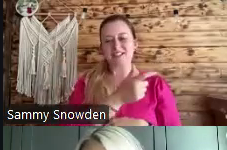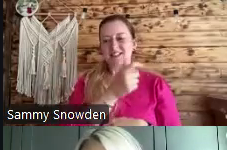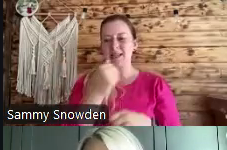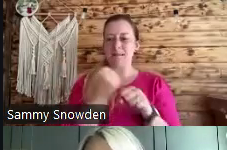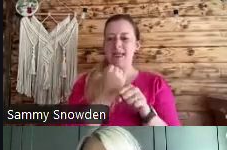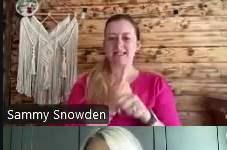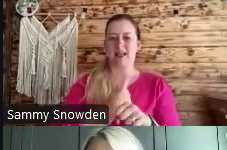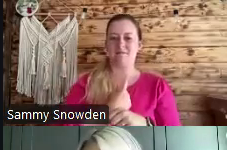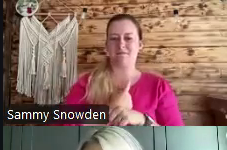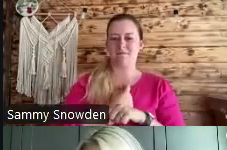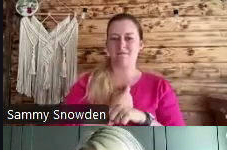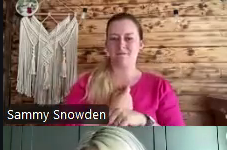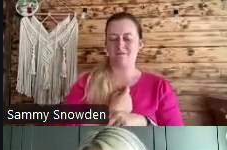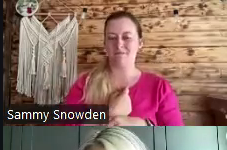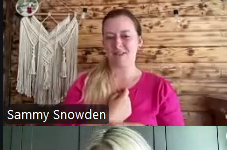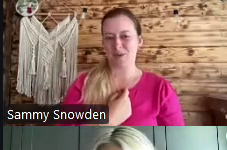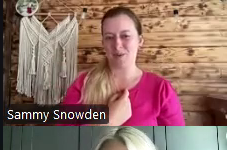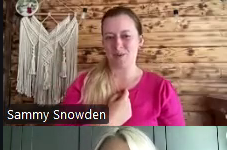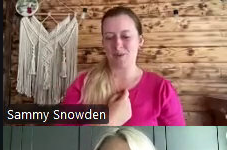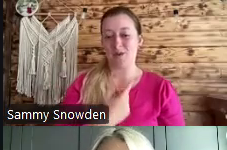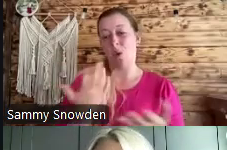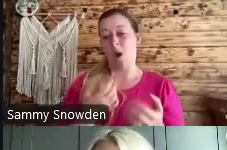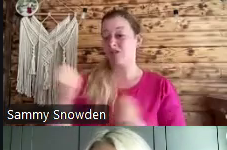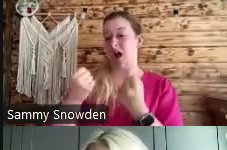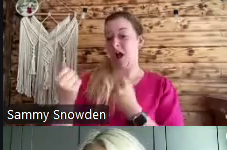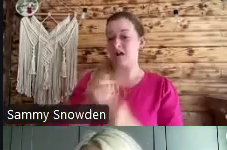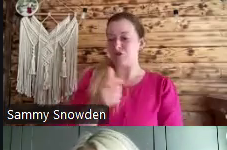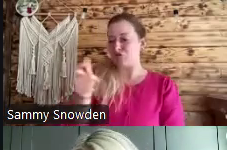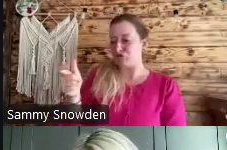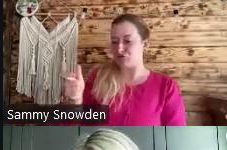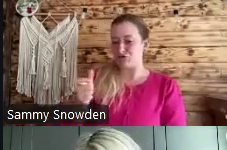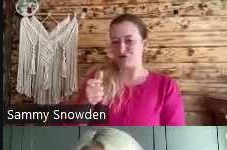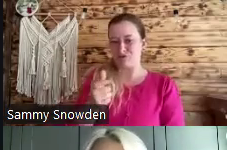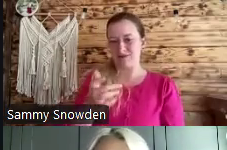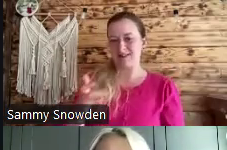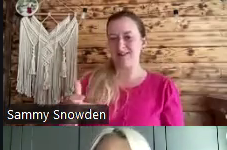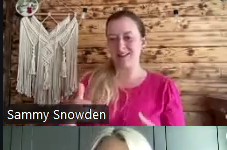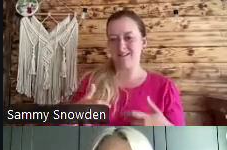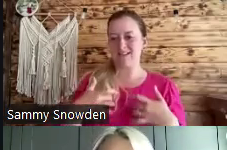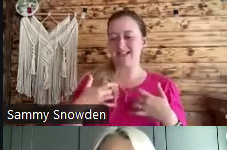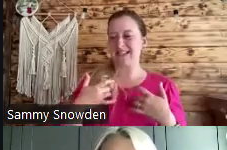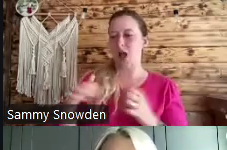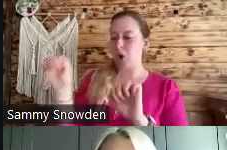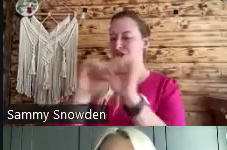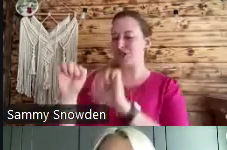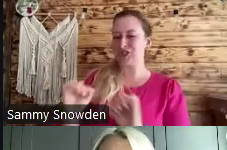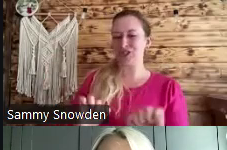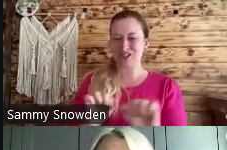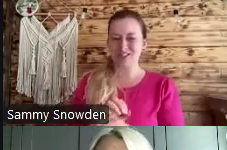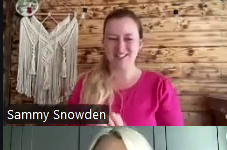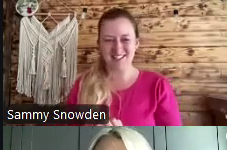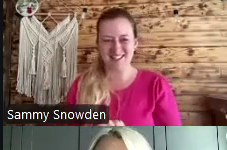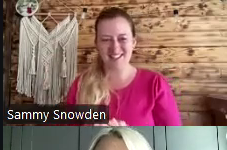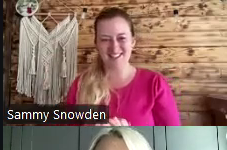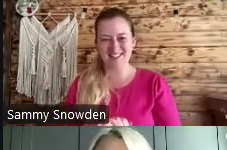car spray, just for yourself to feel like you've freshly washed. It's really wonderful. So I just